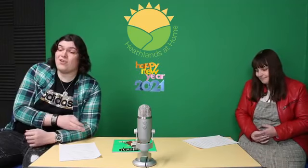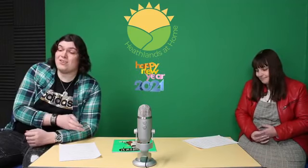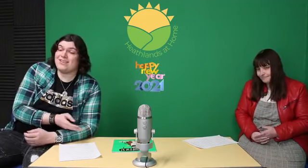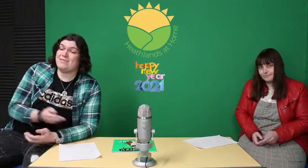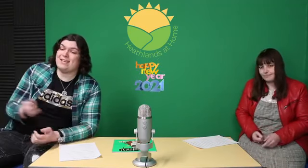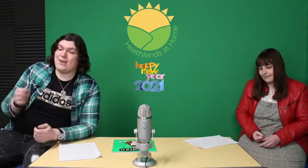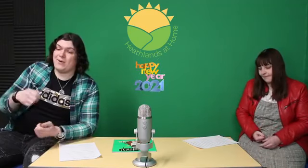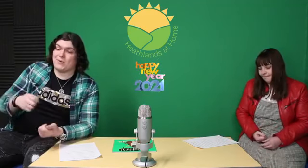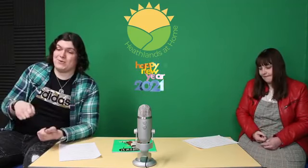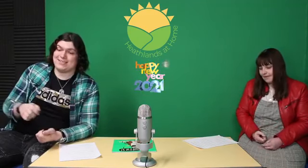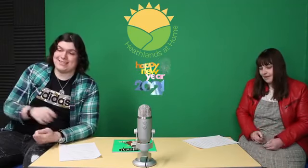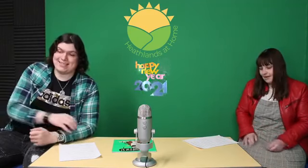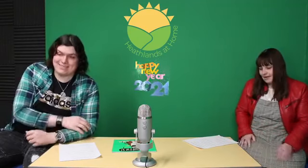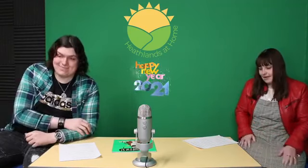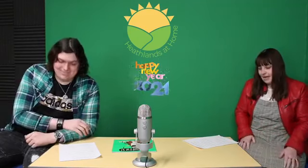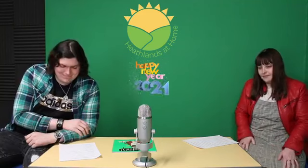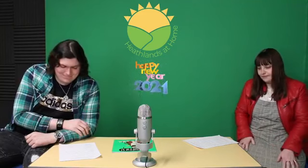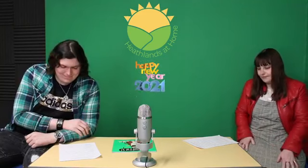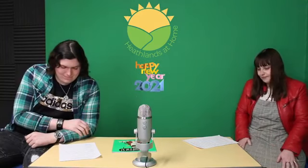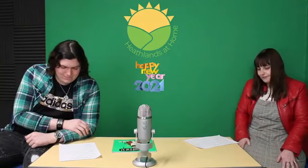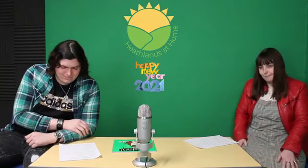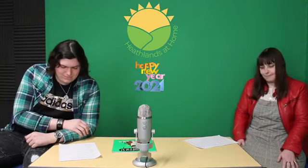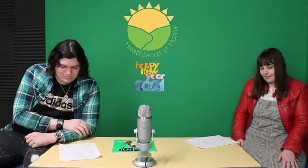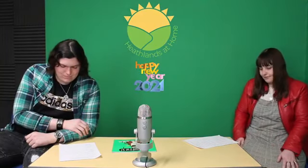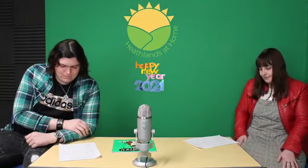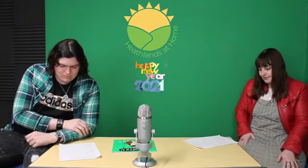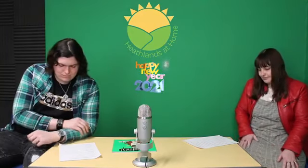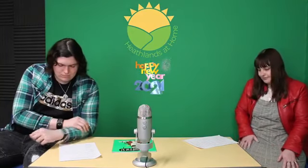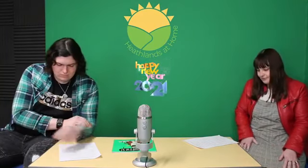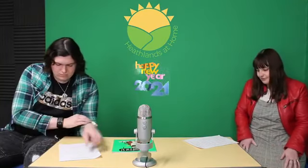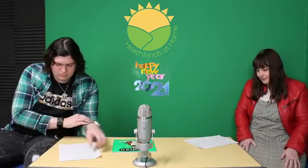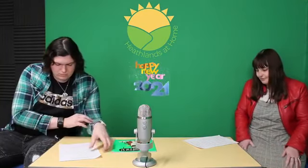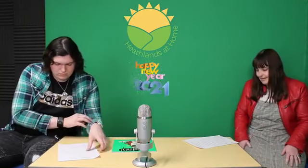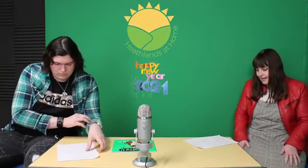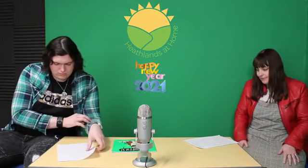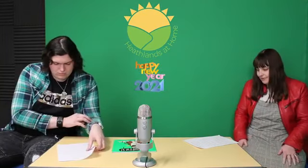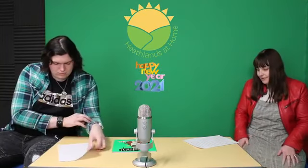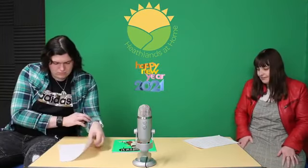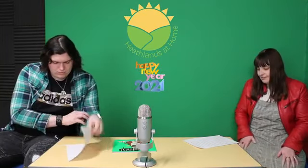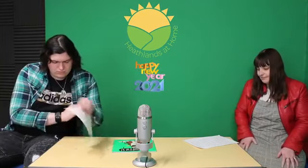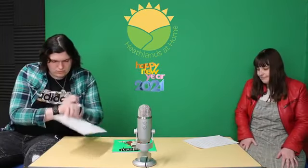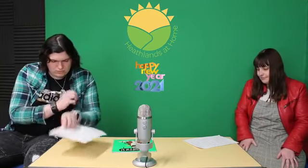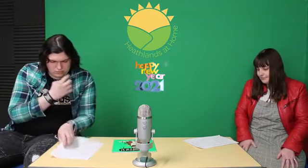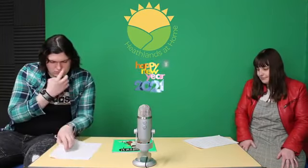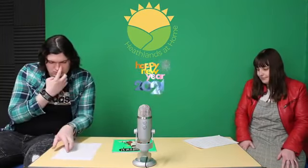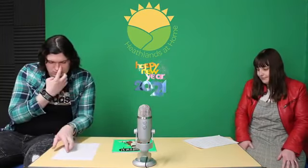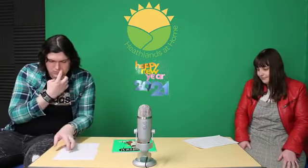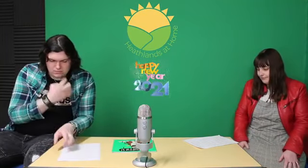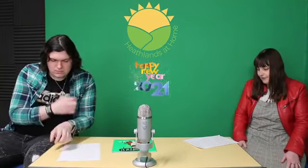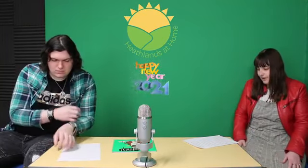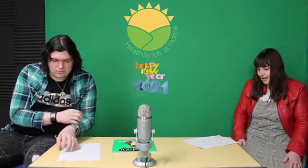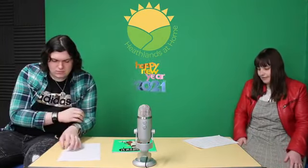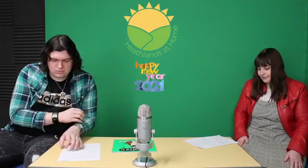cooking videos. Helen will also be on the scheduled Google Meet at 1:30 p.m. too for a